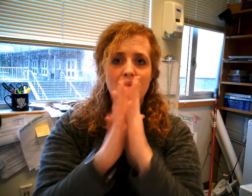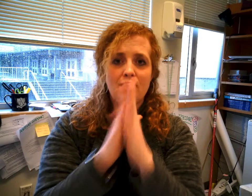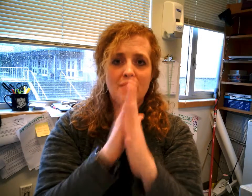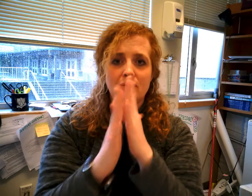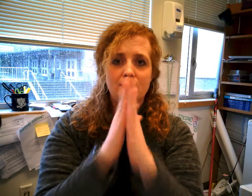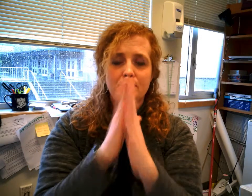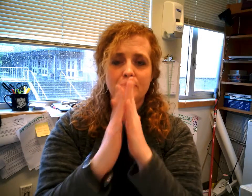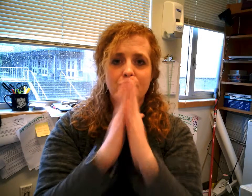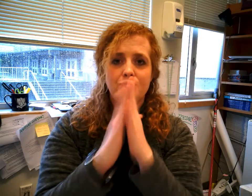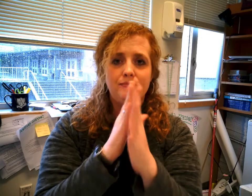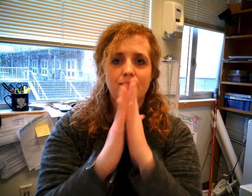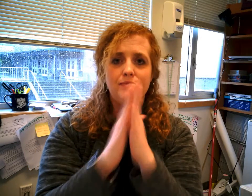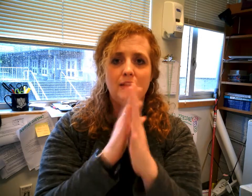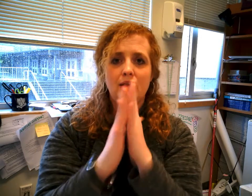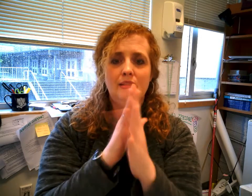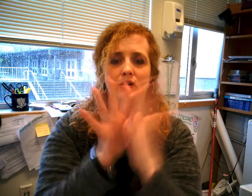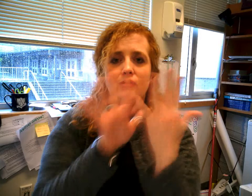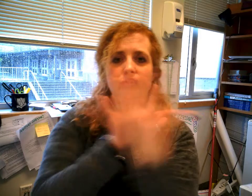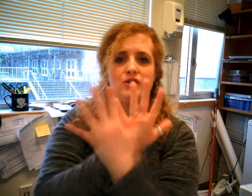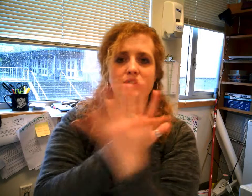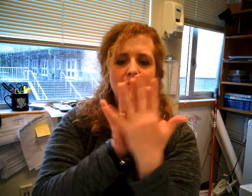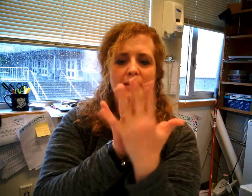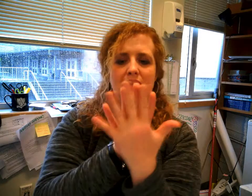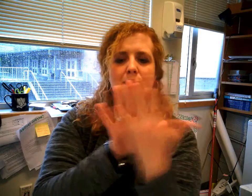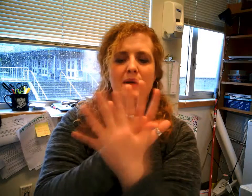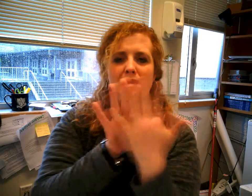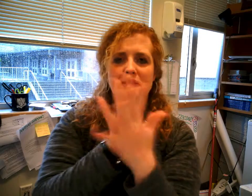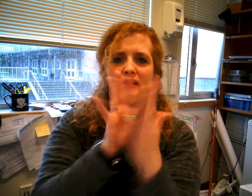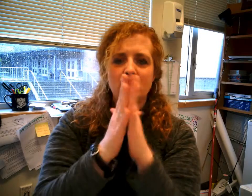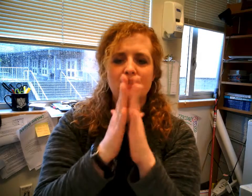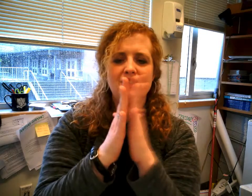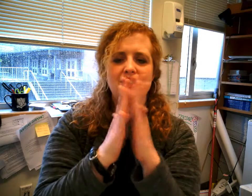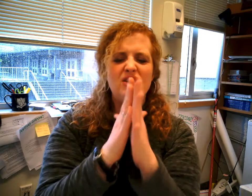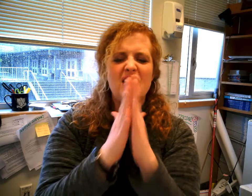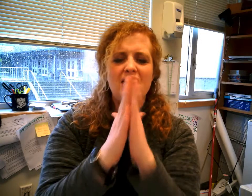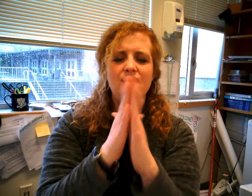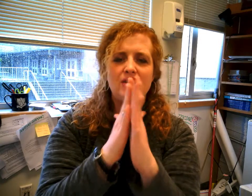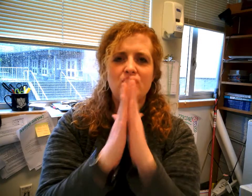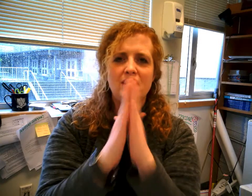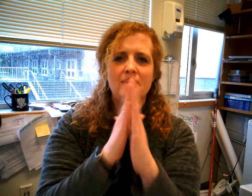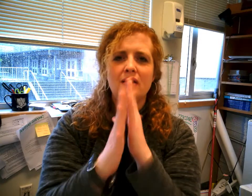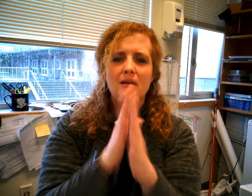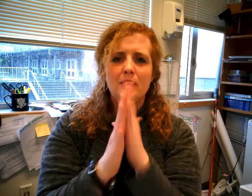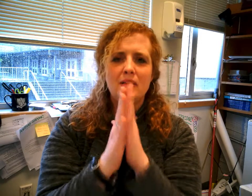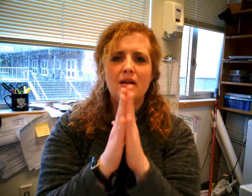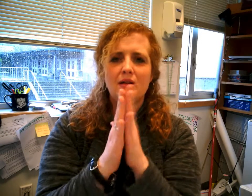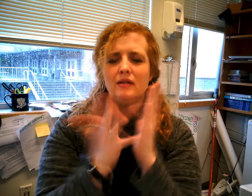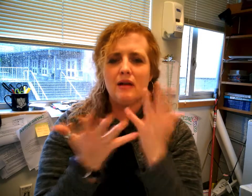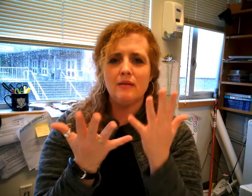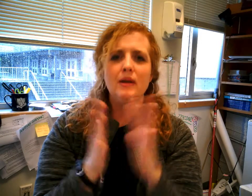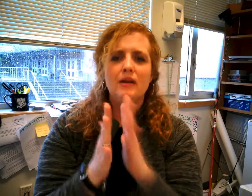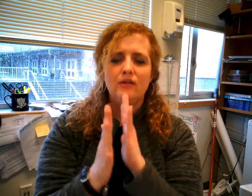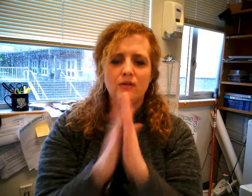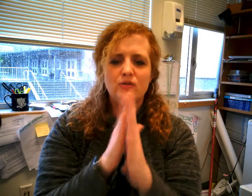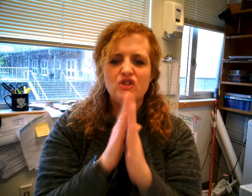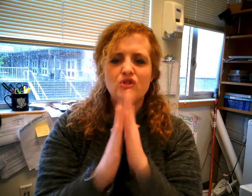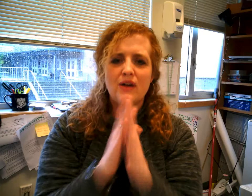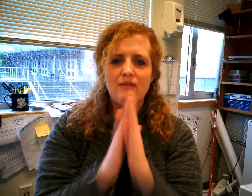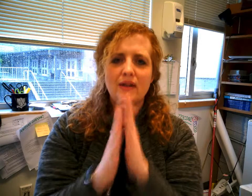traffic. Okay, and you're just basically you're kind of touching, but not a lot. So just traffic like